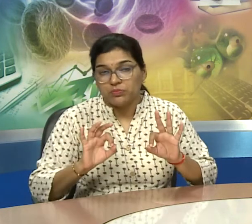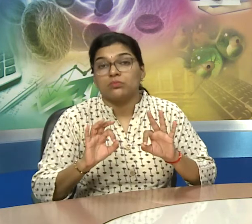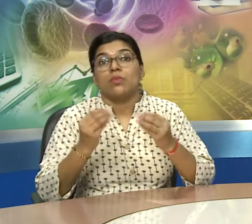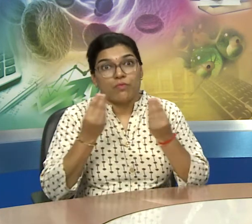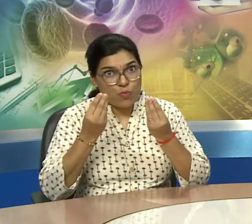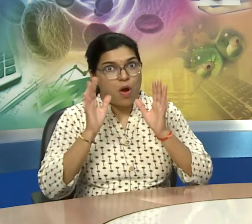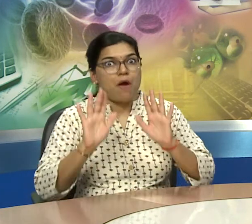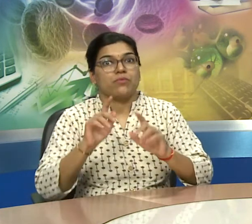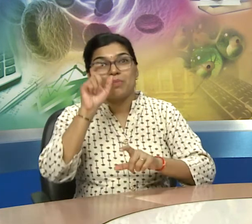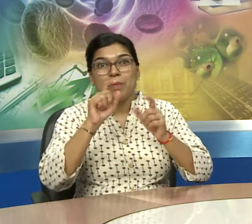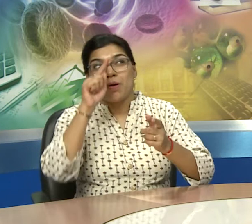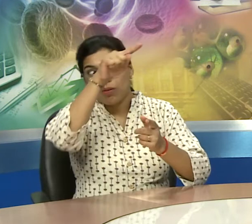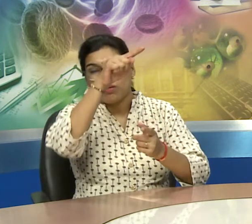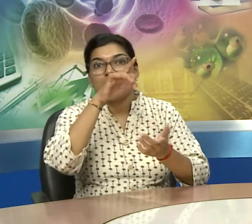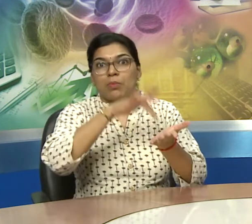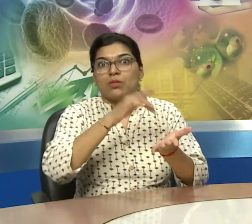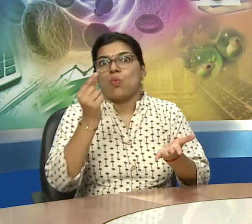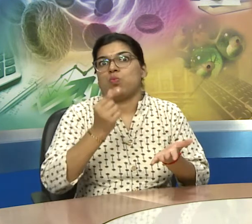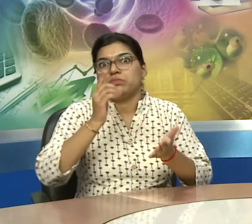But people were using it around